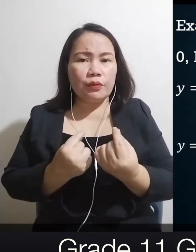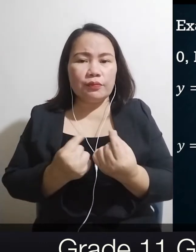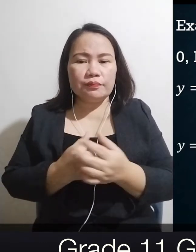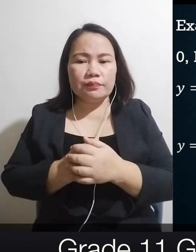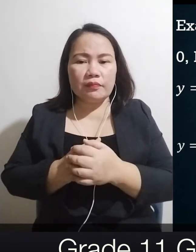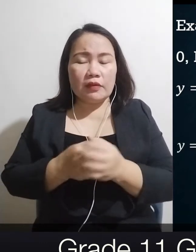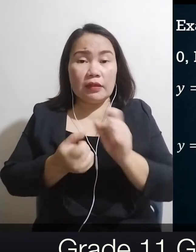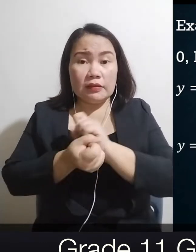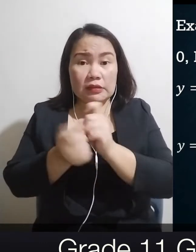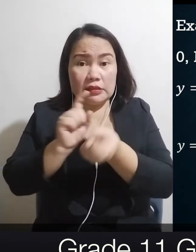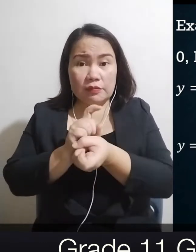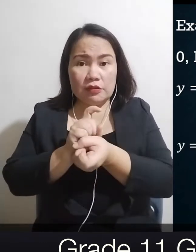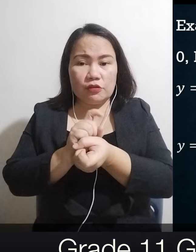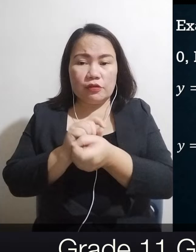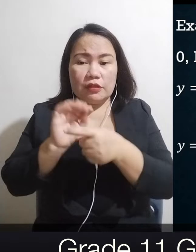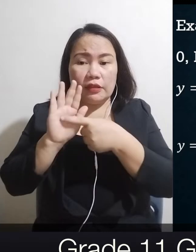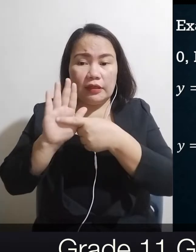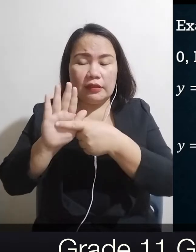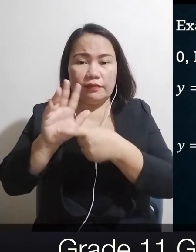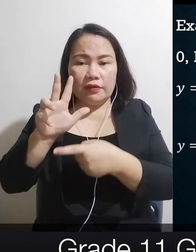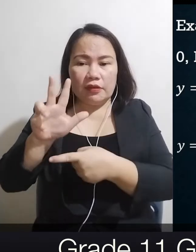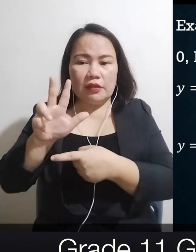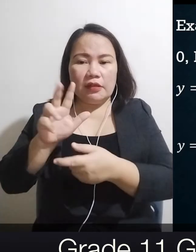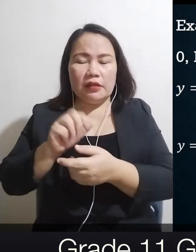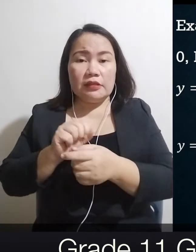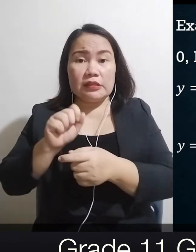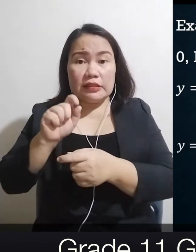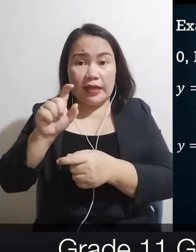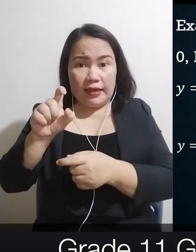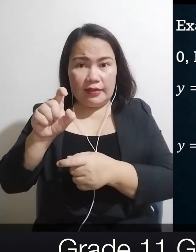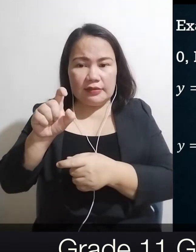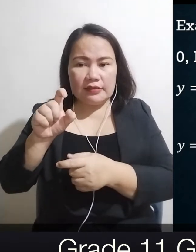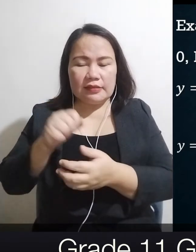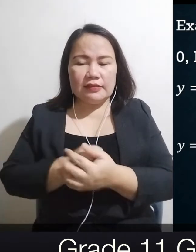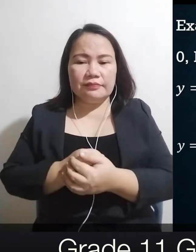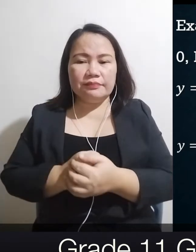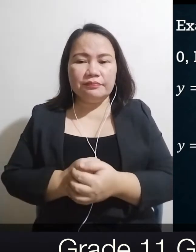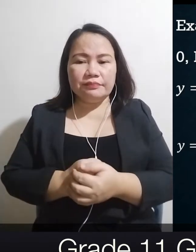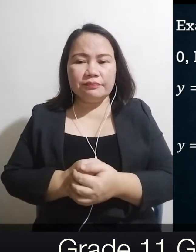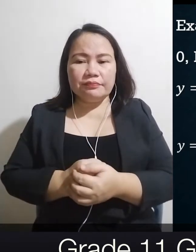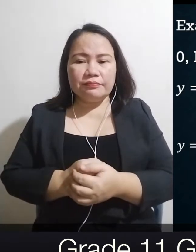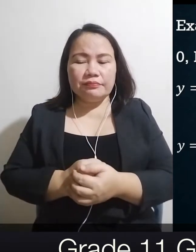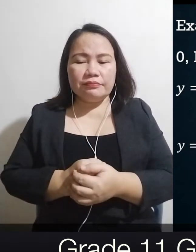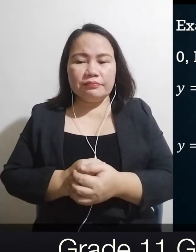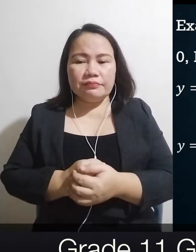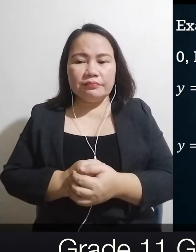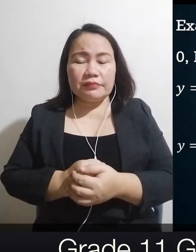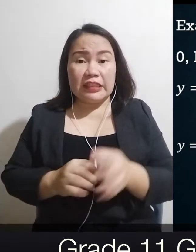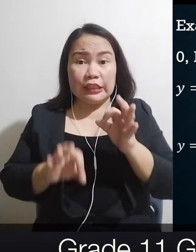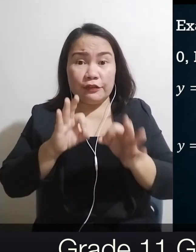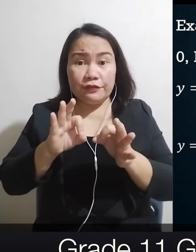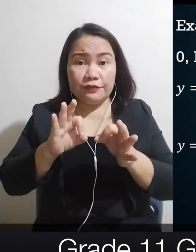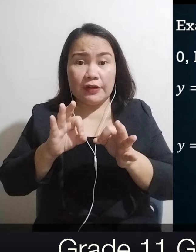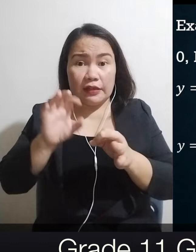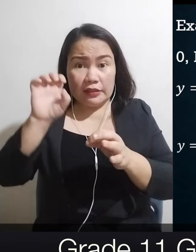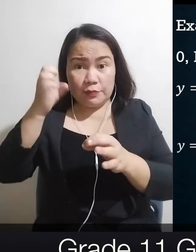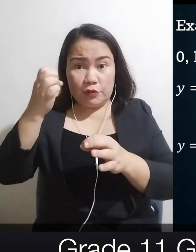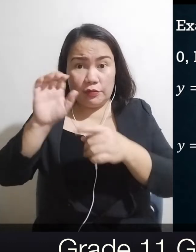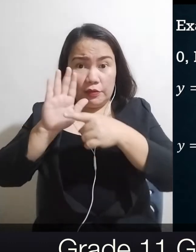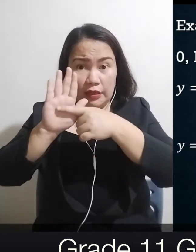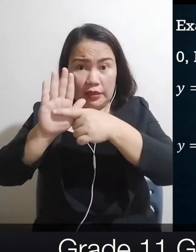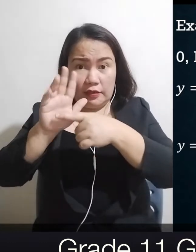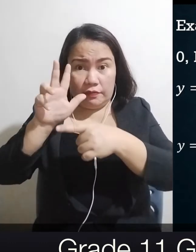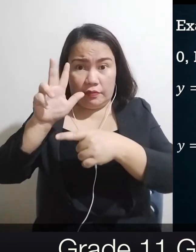gagawin lang natin, substitute lang natin si negative 3 in our x. So, kapag ang exponent natin ay negative numbers,